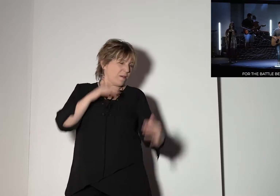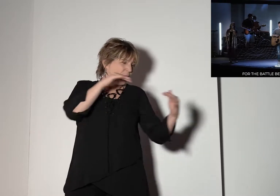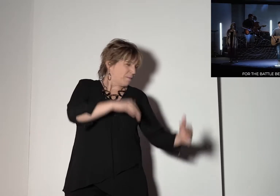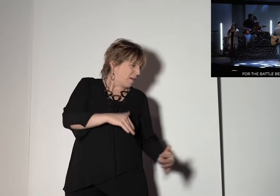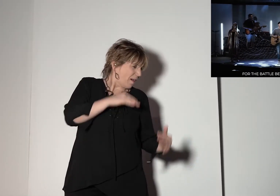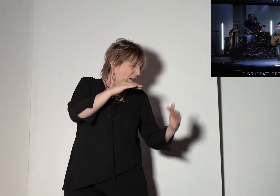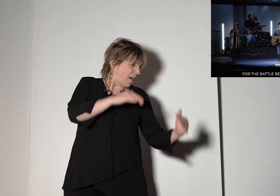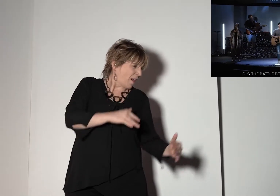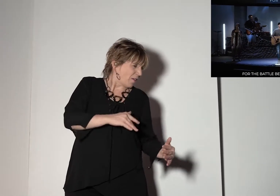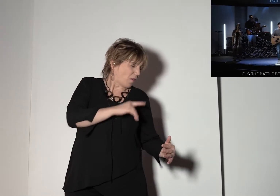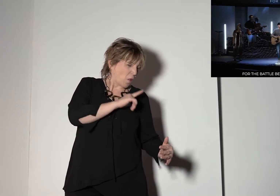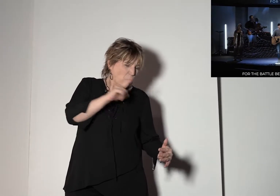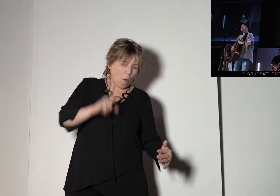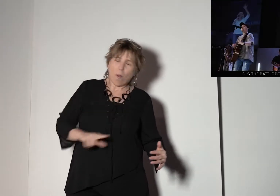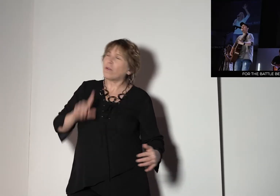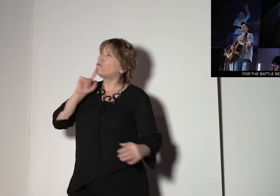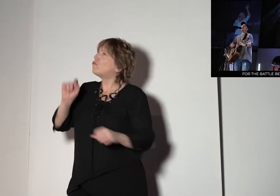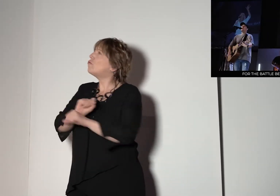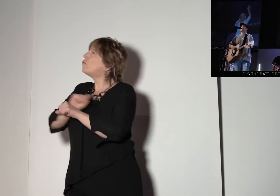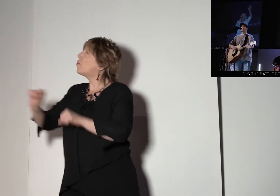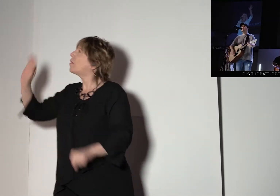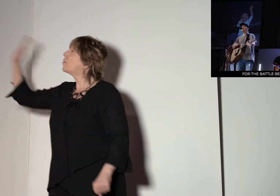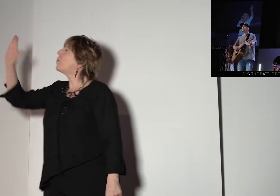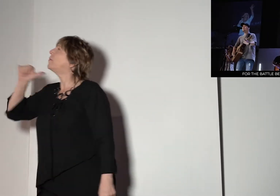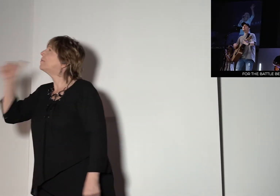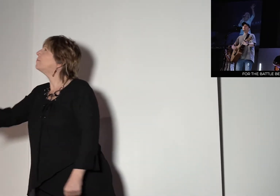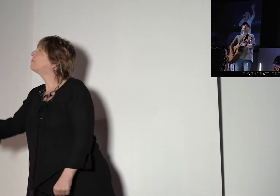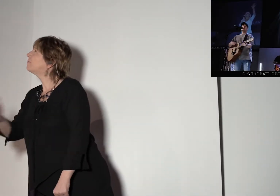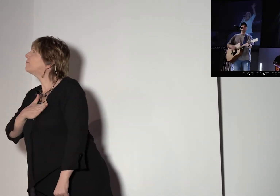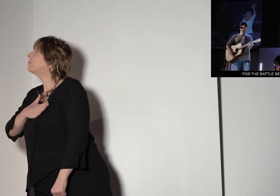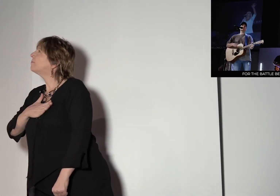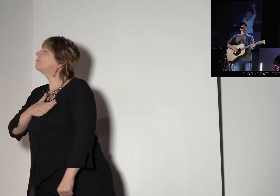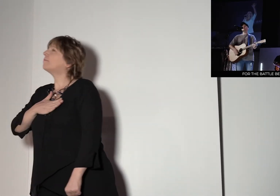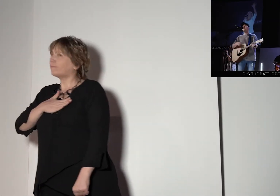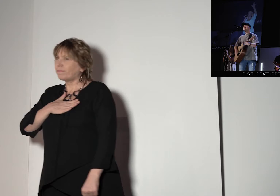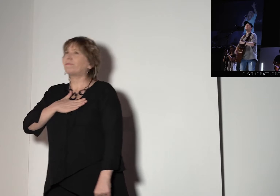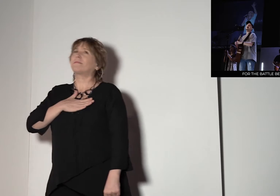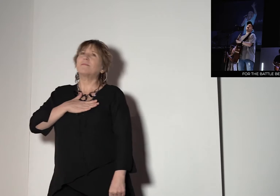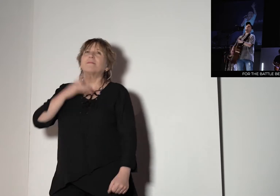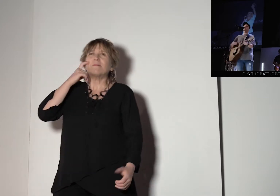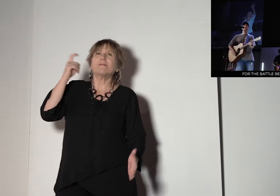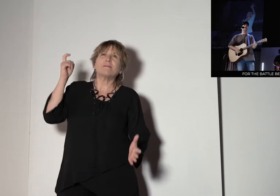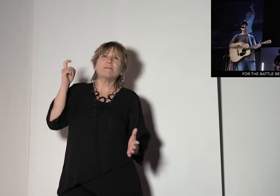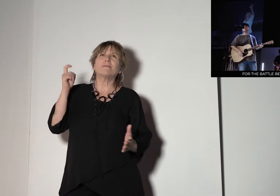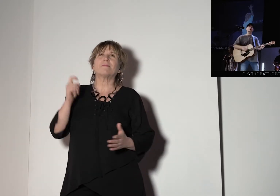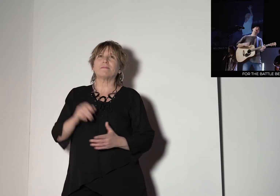For the battle belongs to you. He's turning things